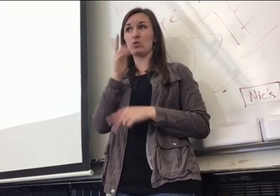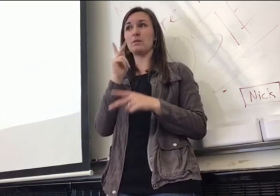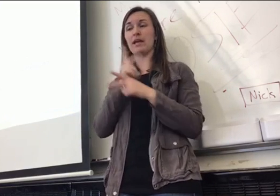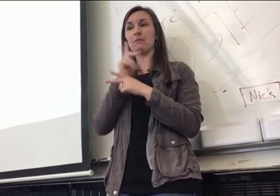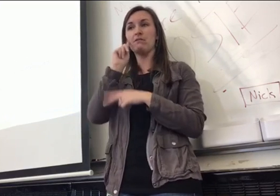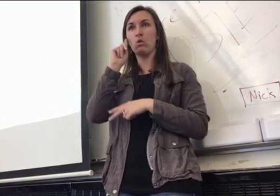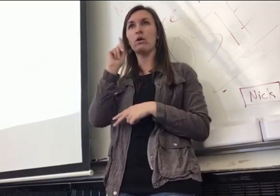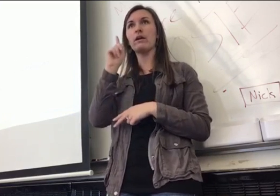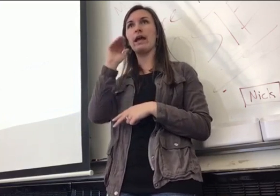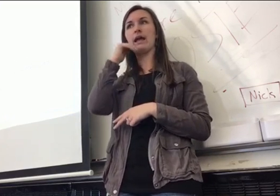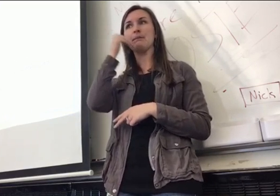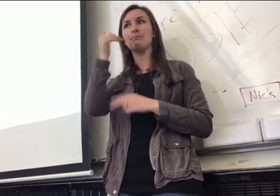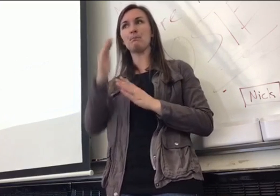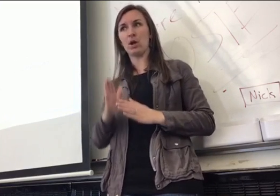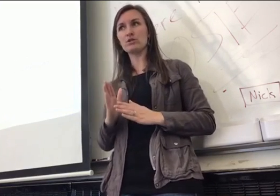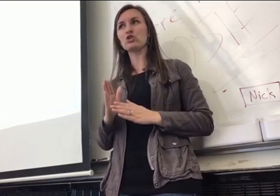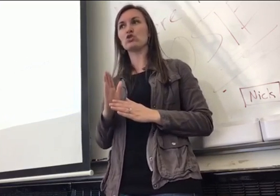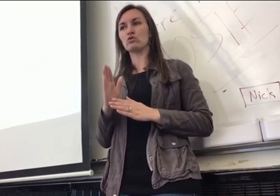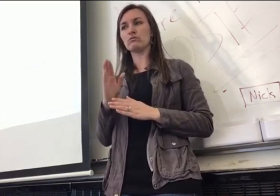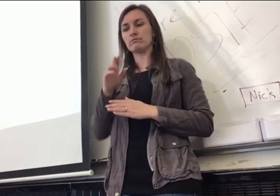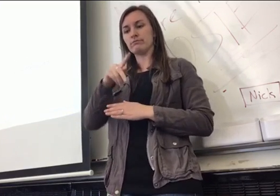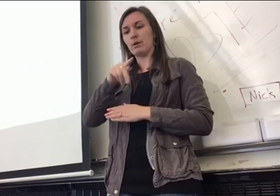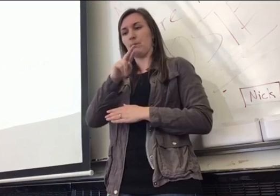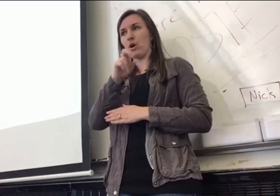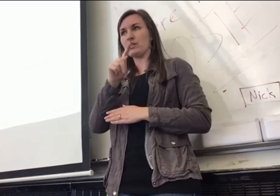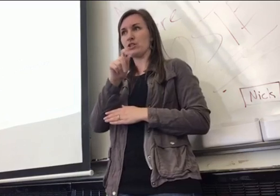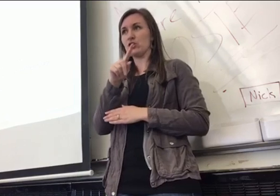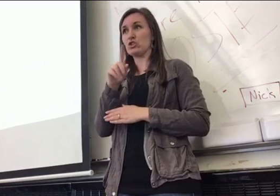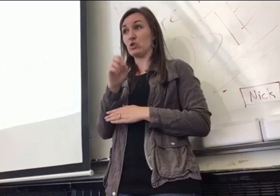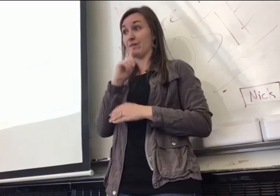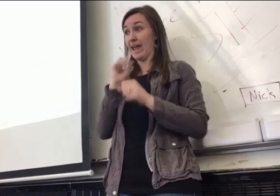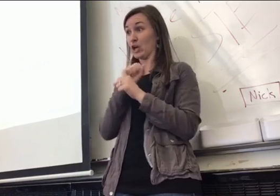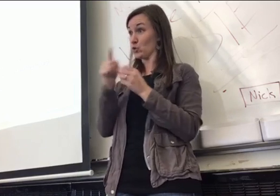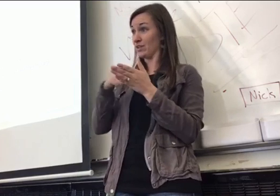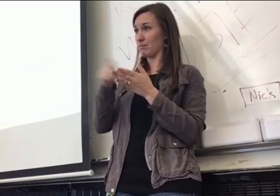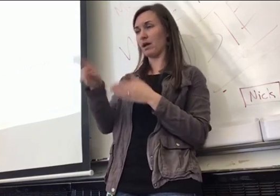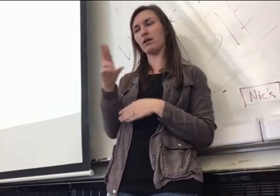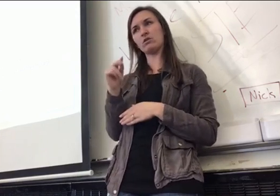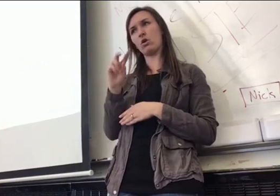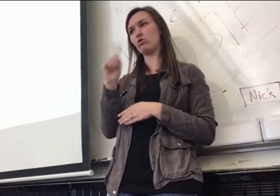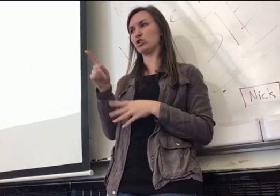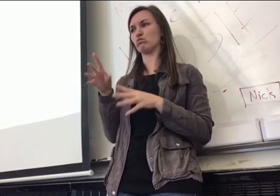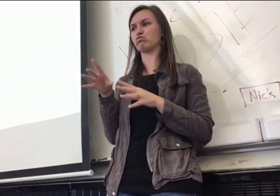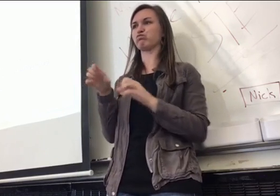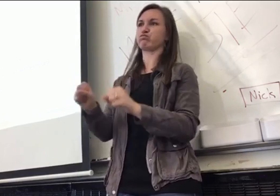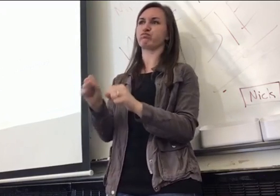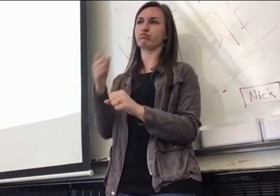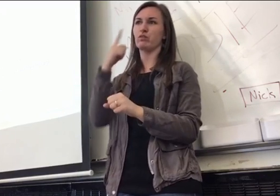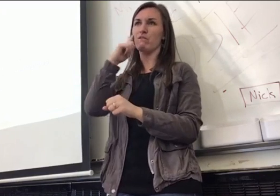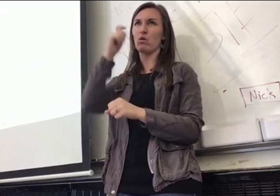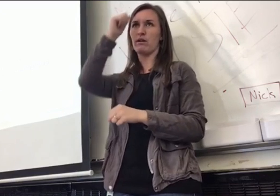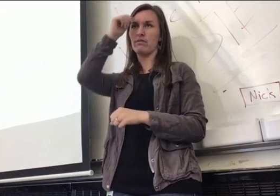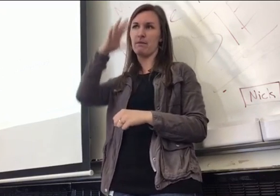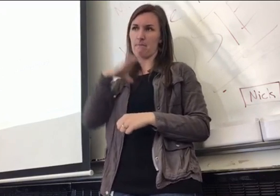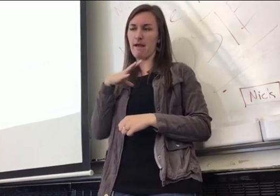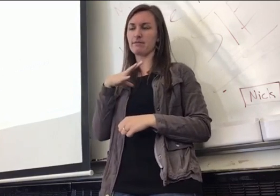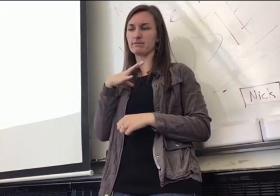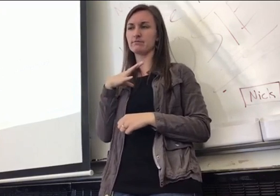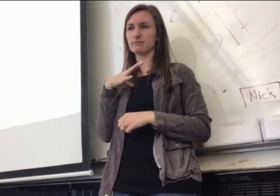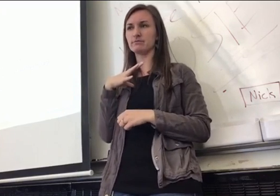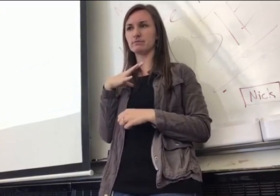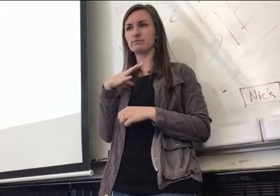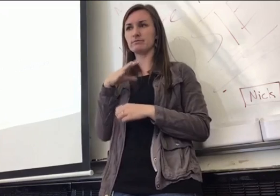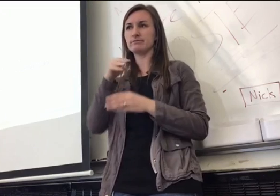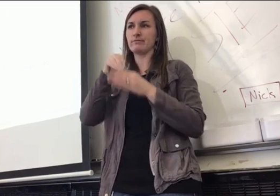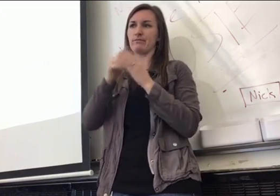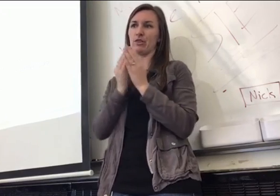being paid prostitutes, but basically for these European settlers, or they would be killed back at the villages. So it's a pretty ruthless life